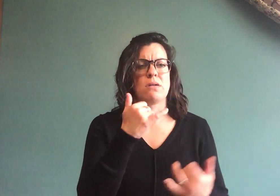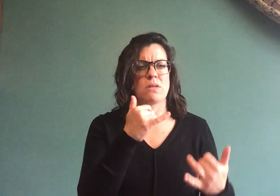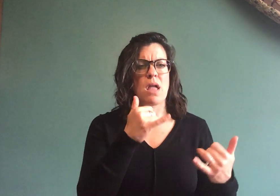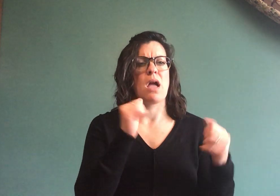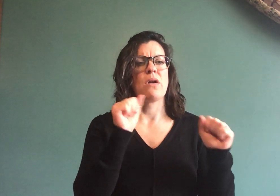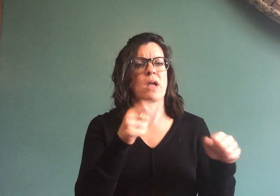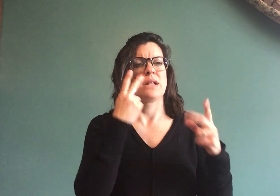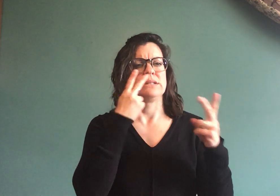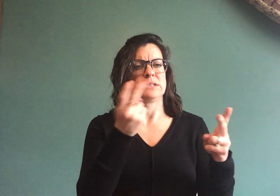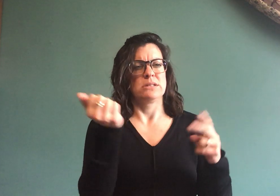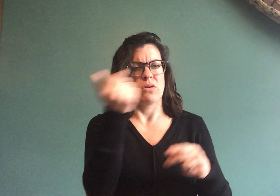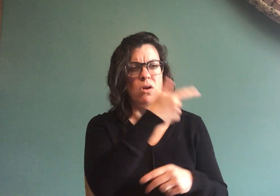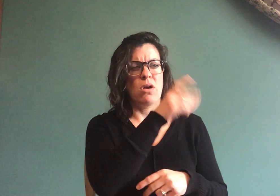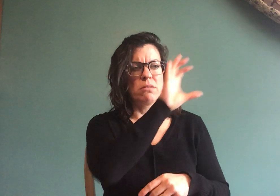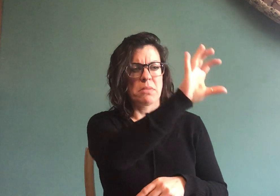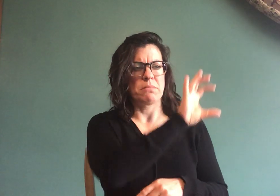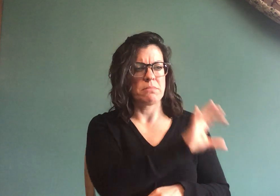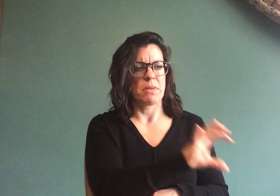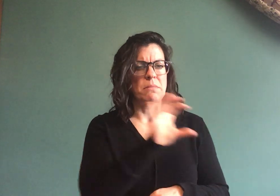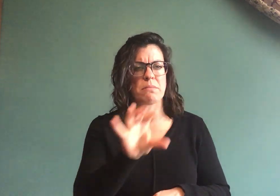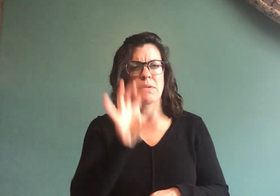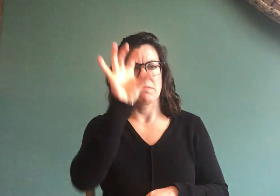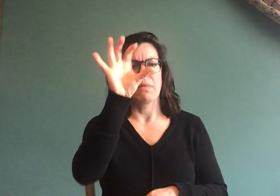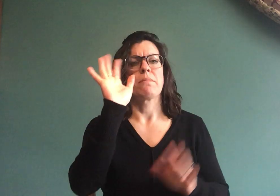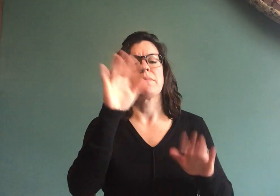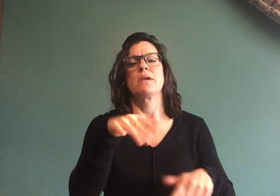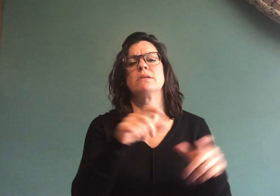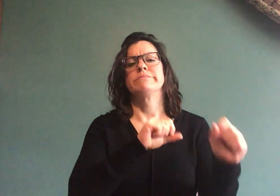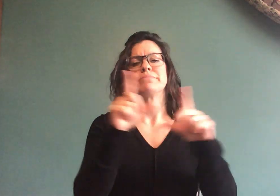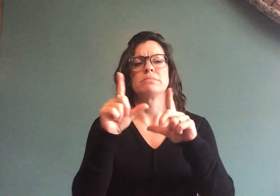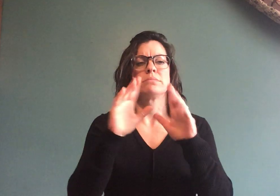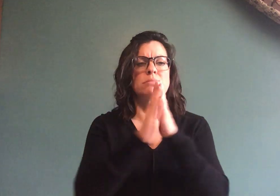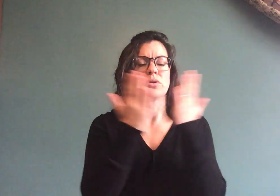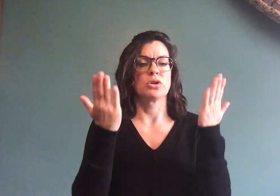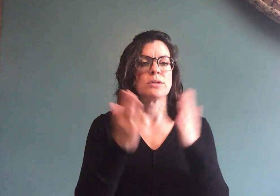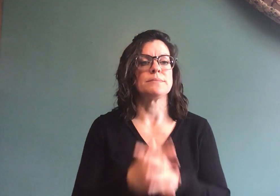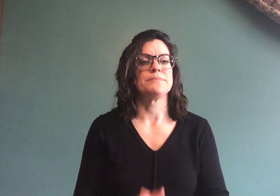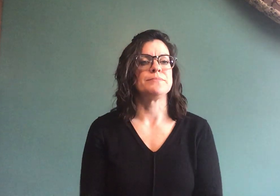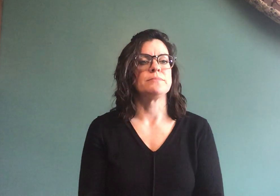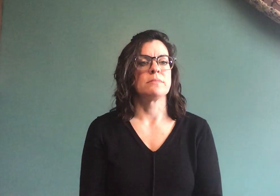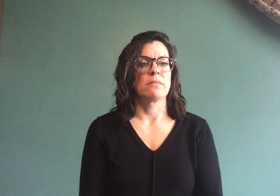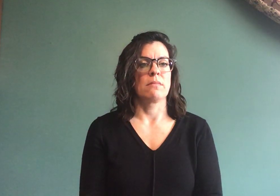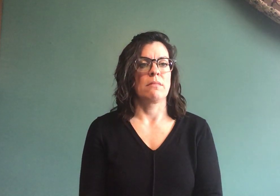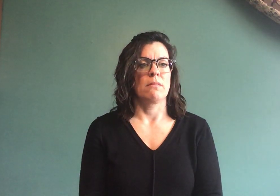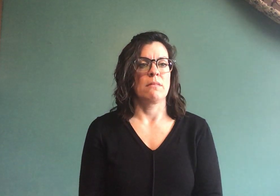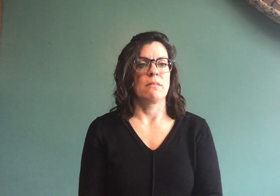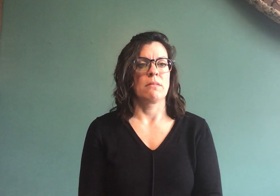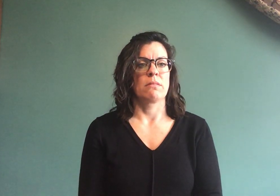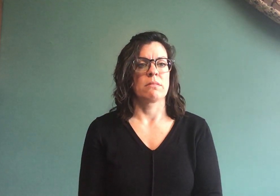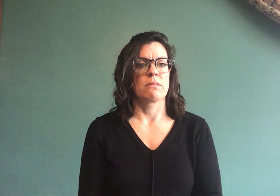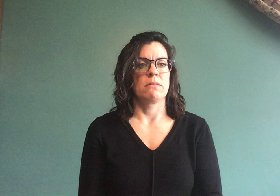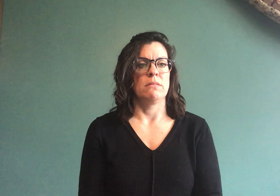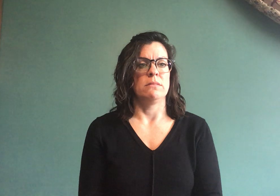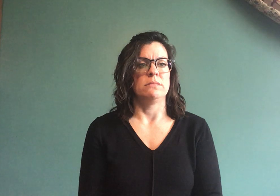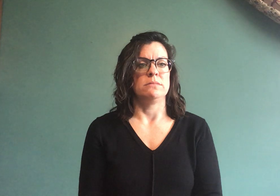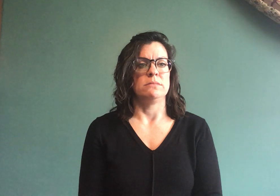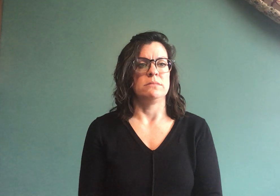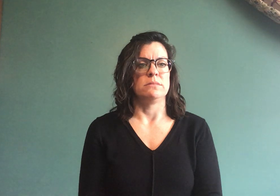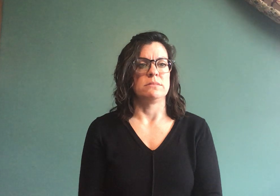okay. So I'm going to go back to here. You know, Sam, you're not as good looking as Malachi, so you don't have to worry